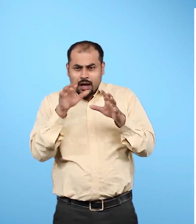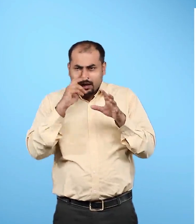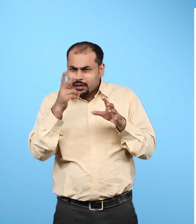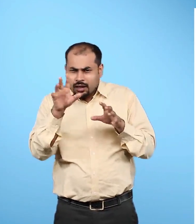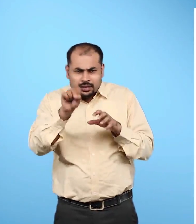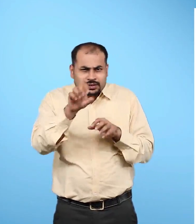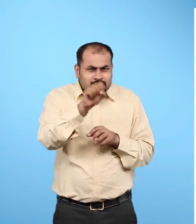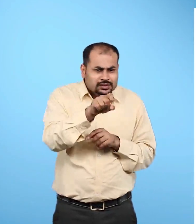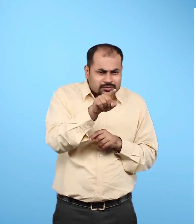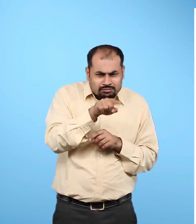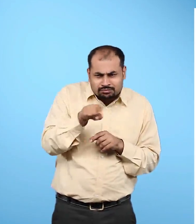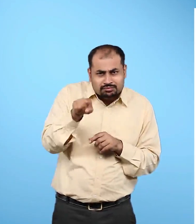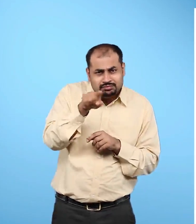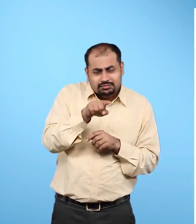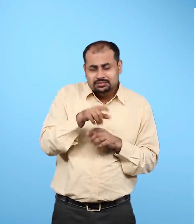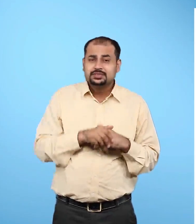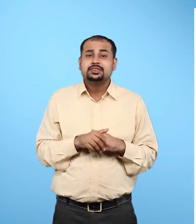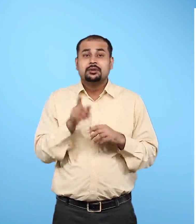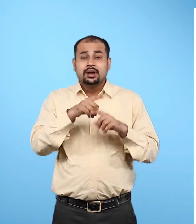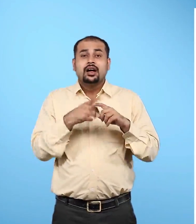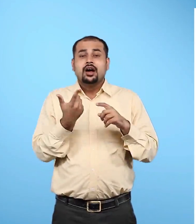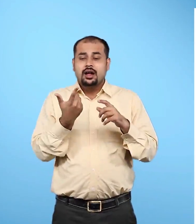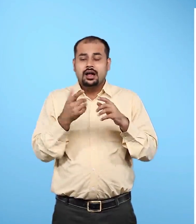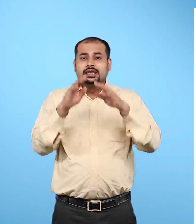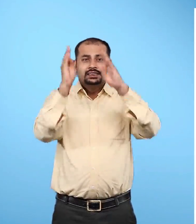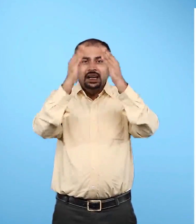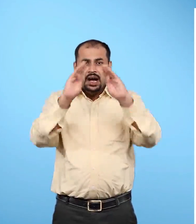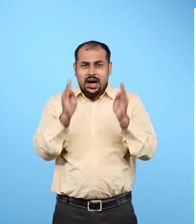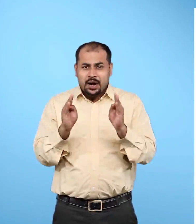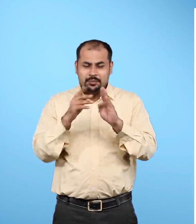and then count small squares for irregular shapes.